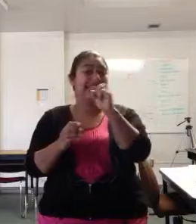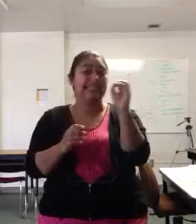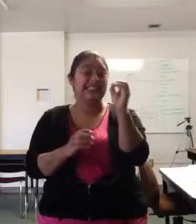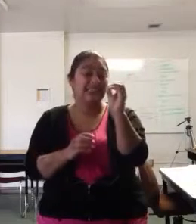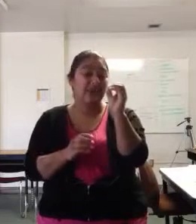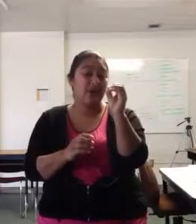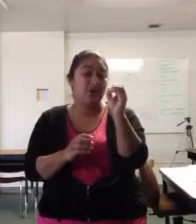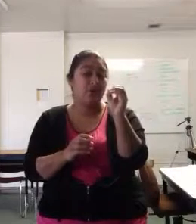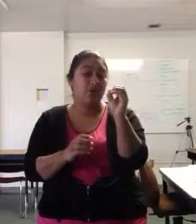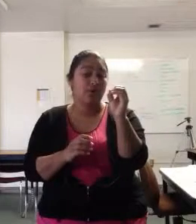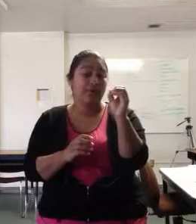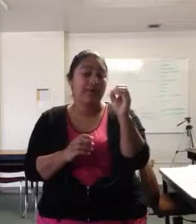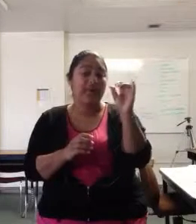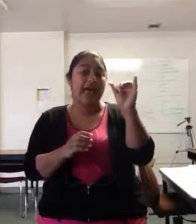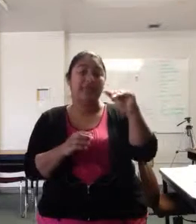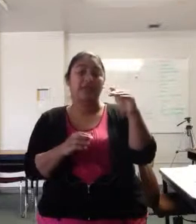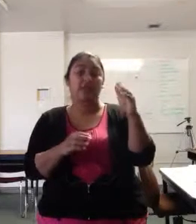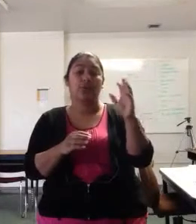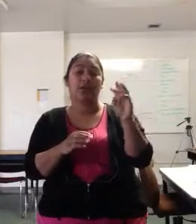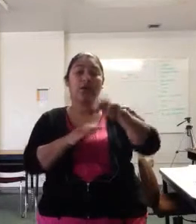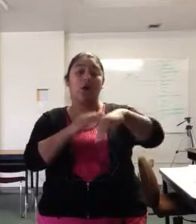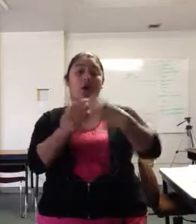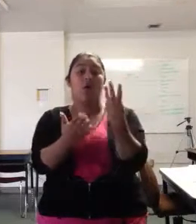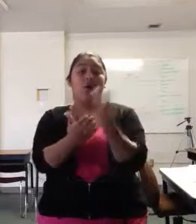where the whole numbers come in.